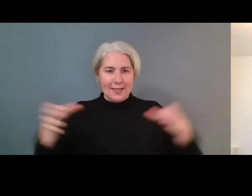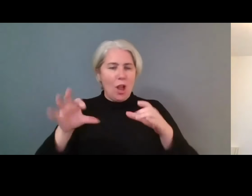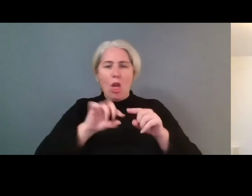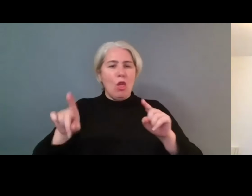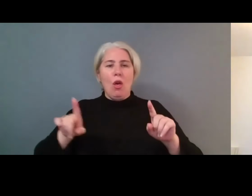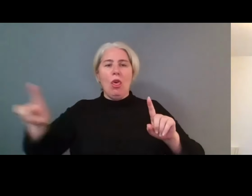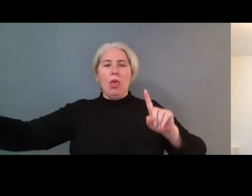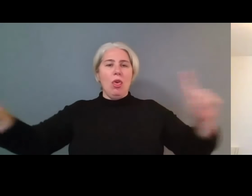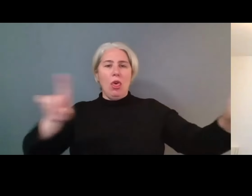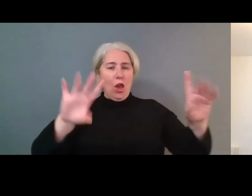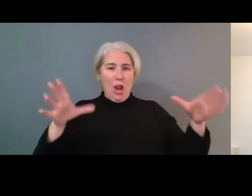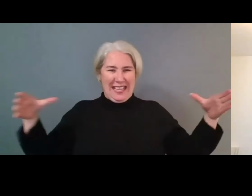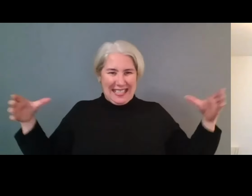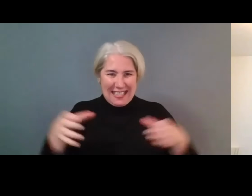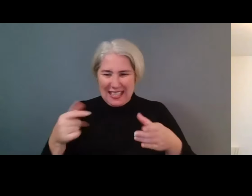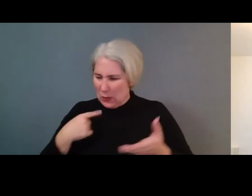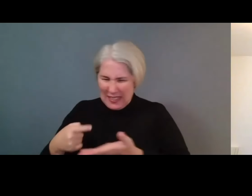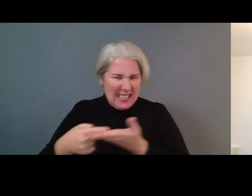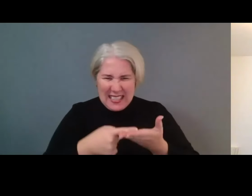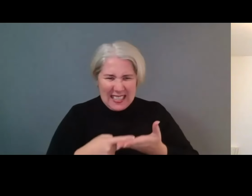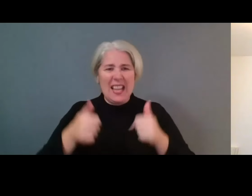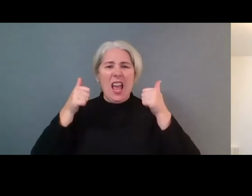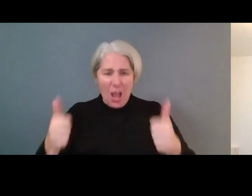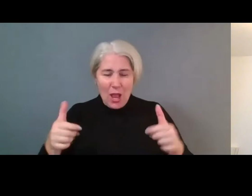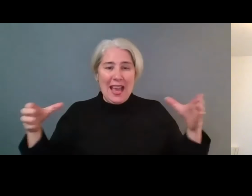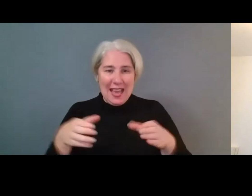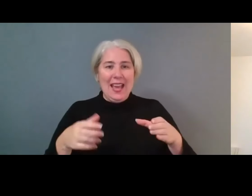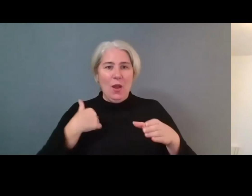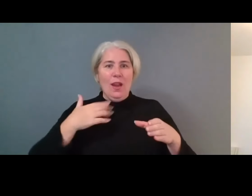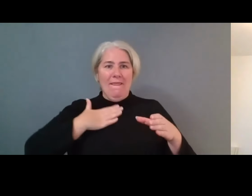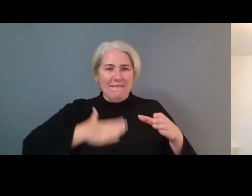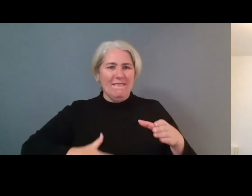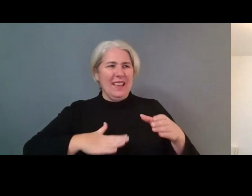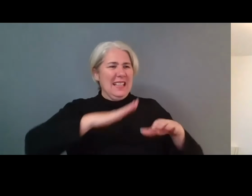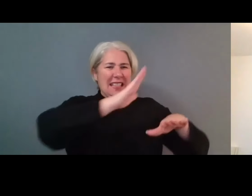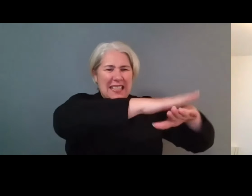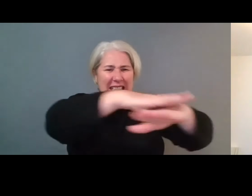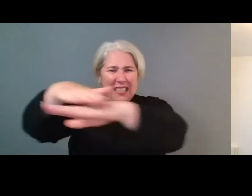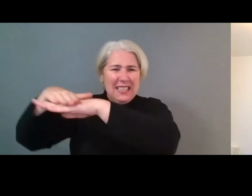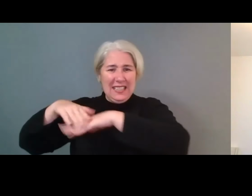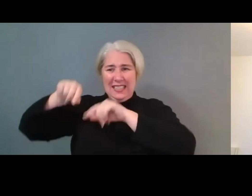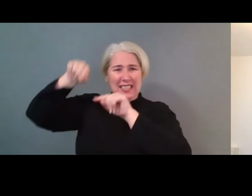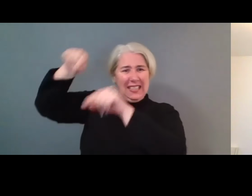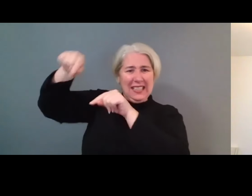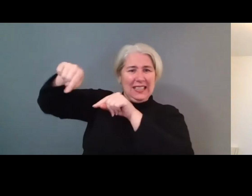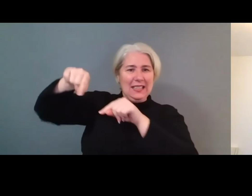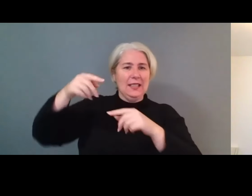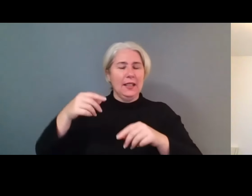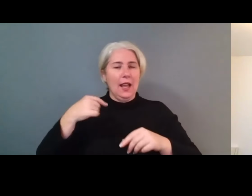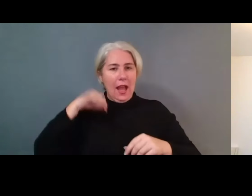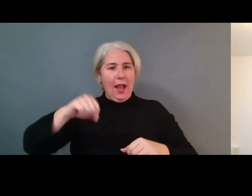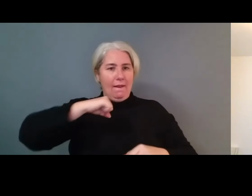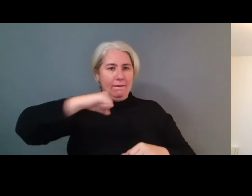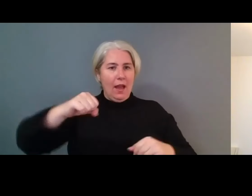the issues that are urgently need to be addressed. And this was taken into account